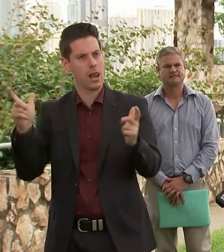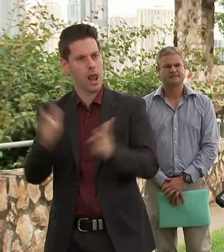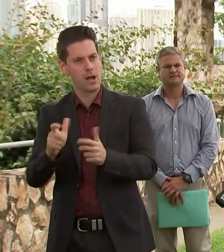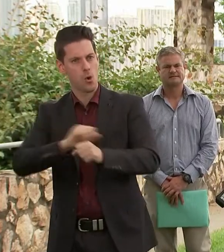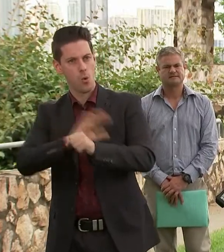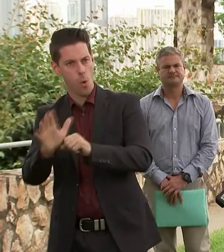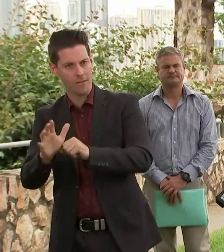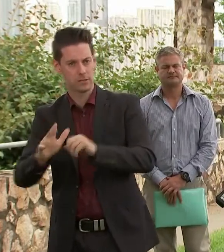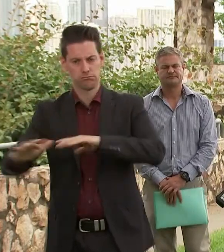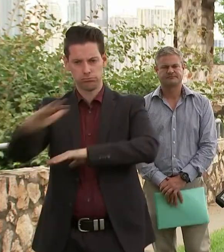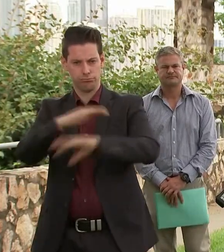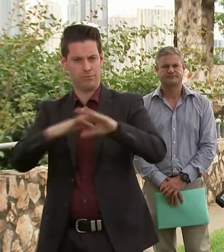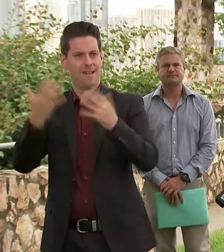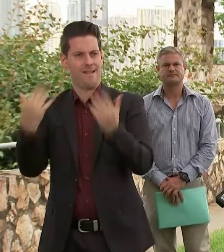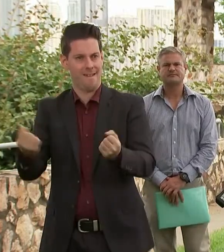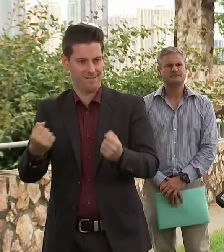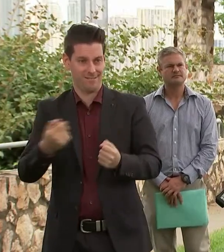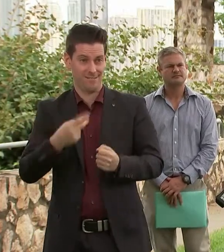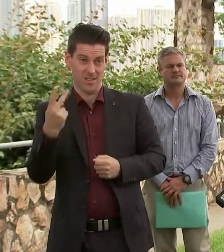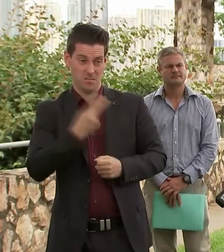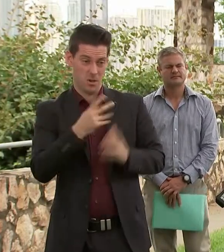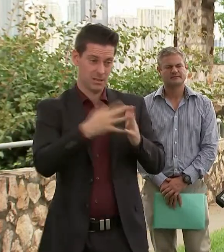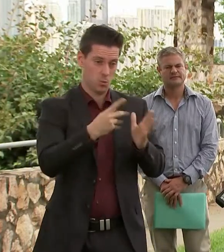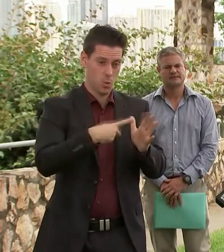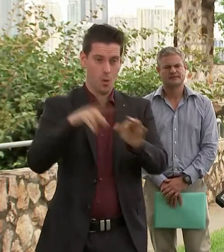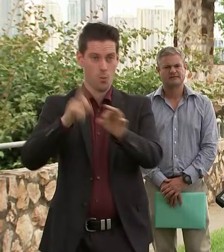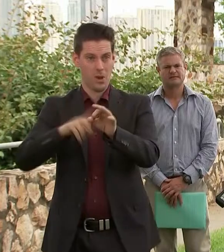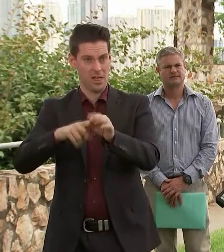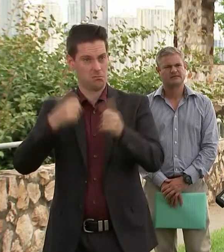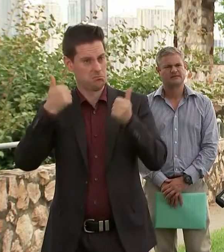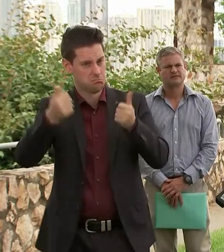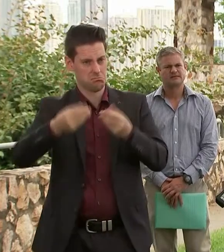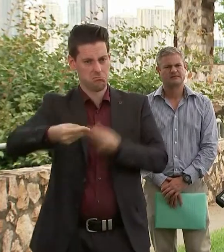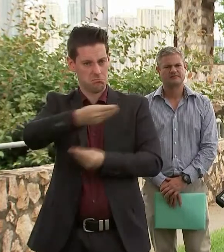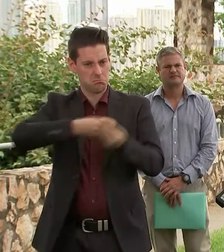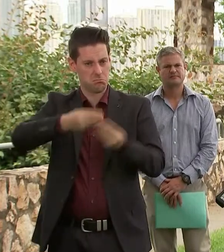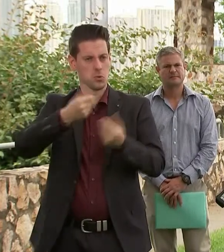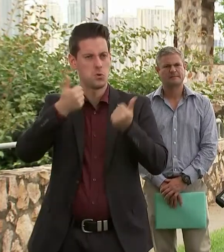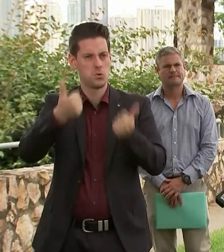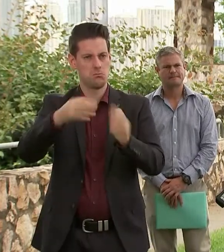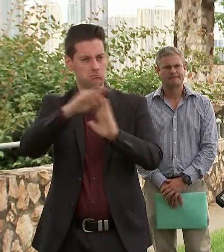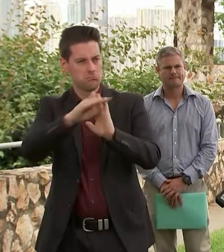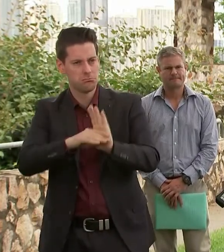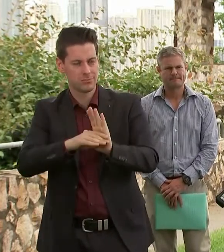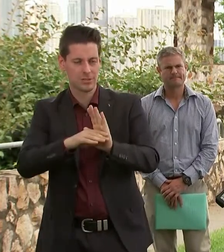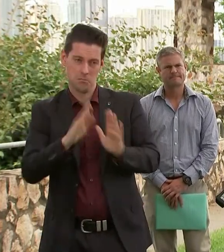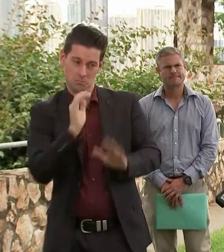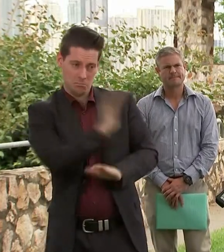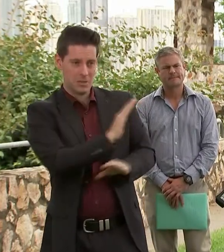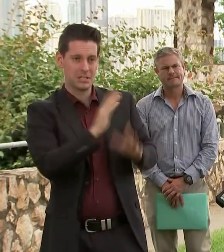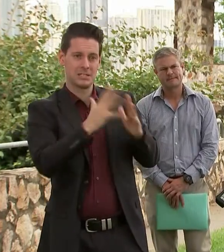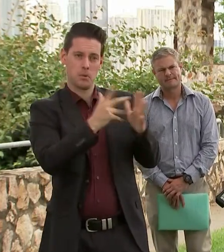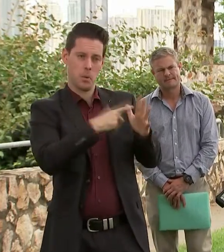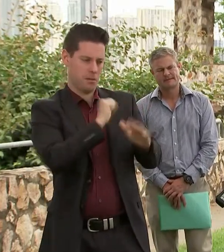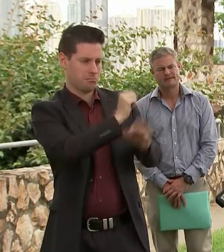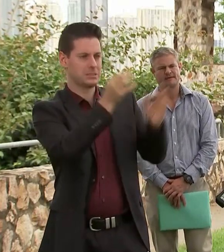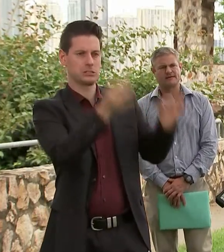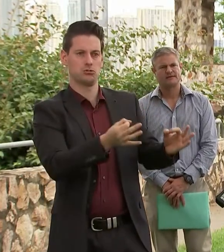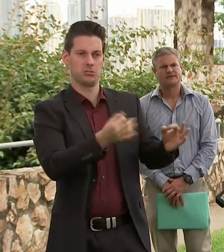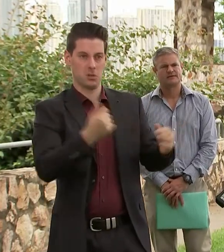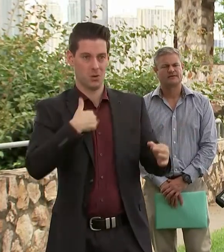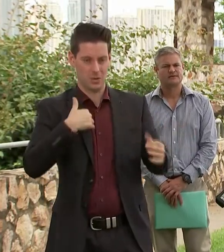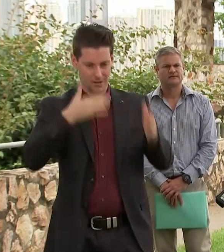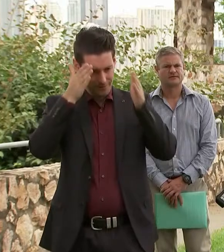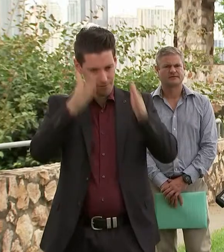had the strongest performing economies in the country. So I'll let WA make their own decisions. We've got a lot on our plate at the moment as our